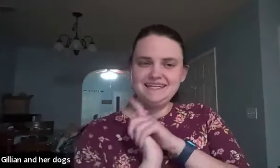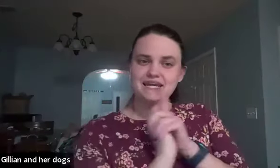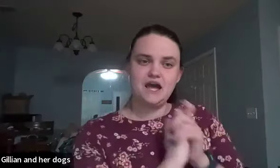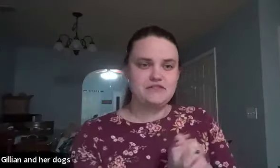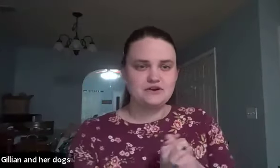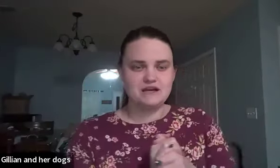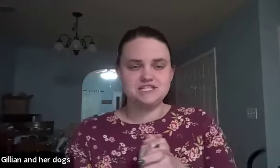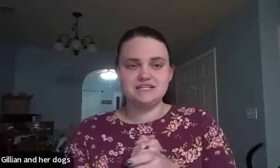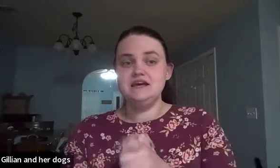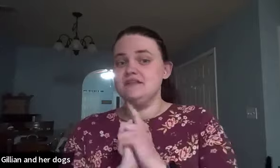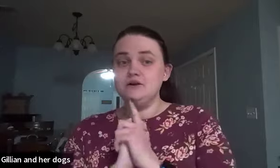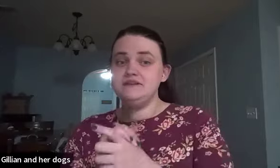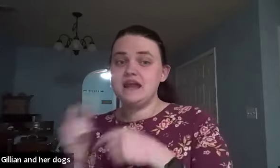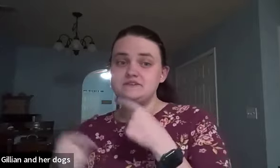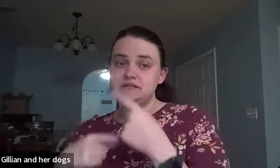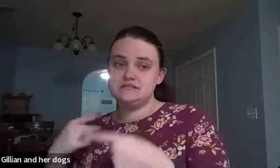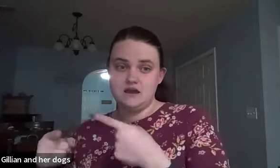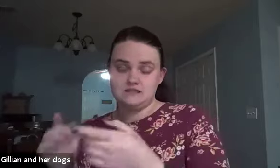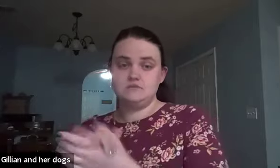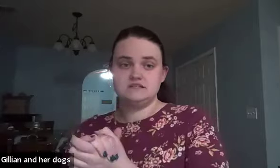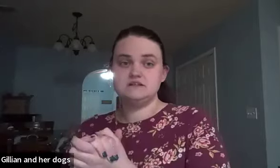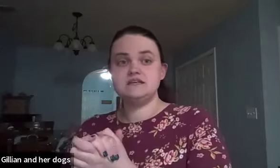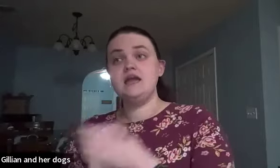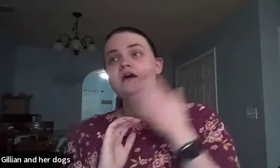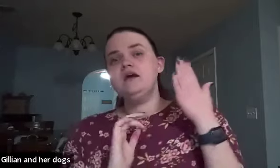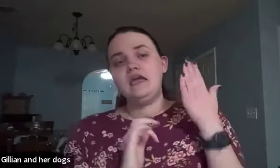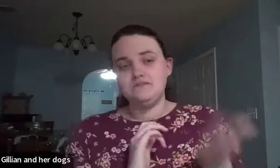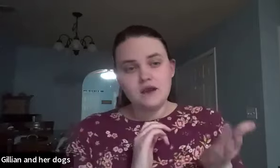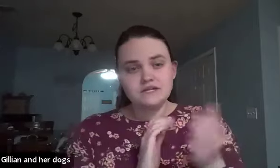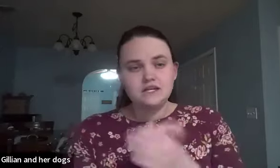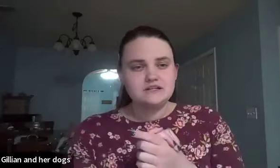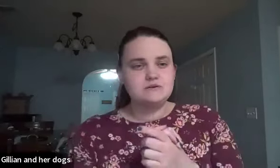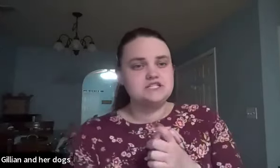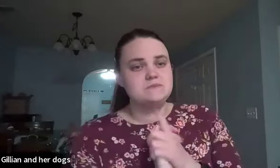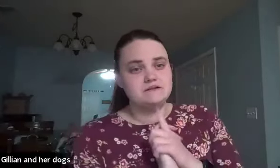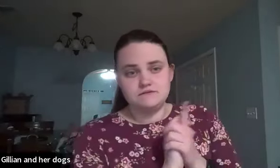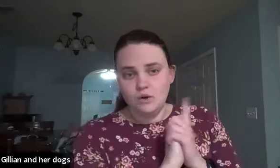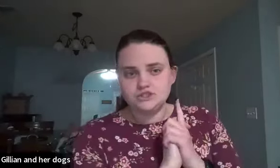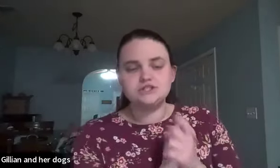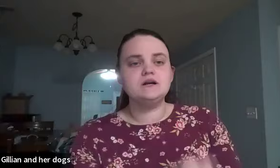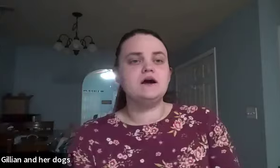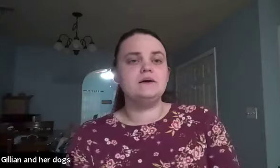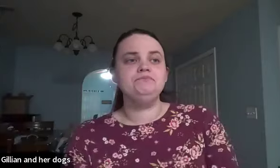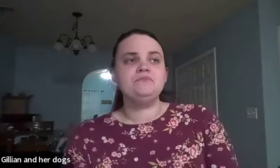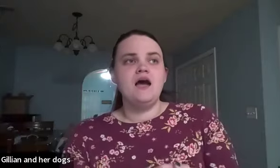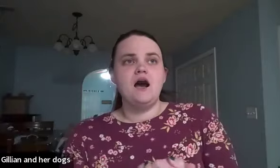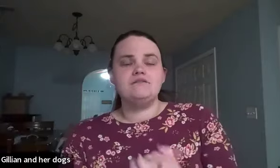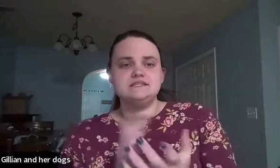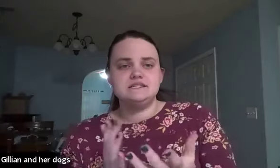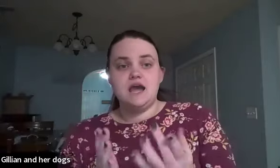any other questions? They don't even have to be signs. I was going to say, if you have any curious questions about deaf culture, obviously